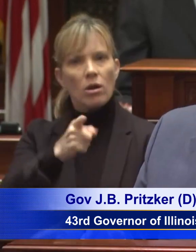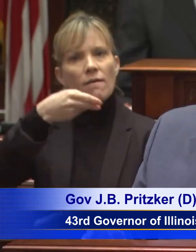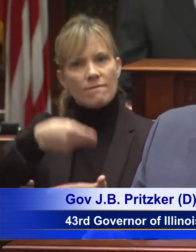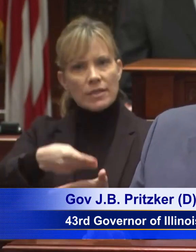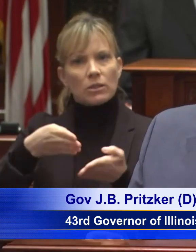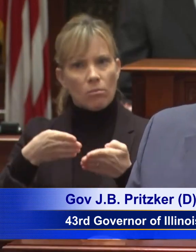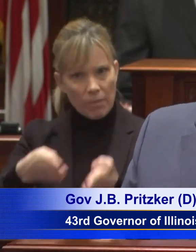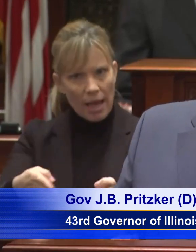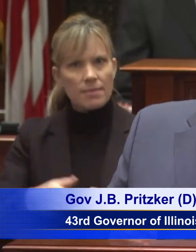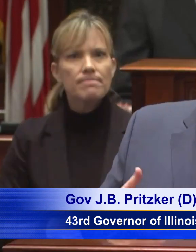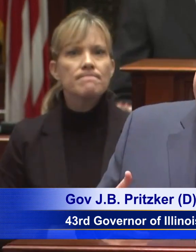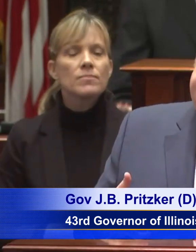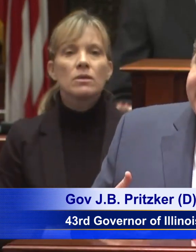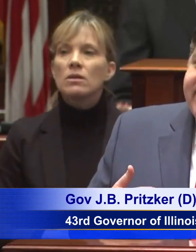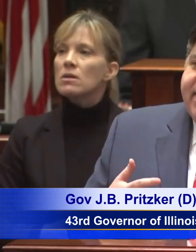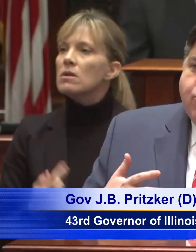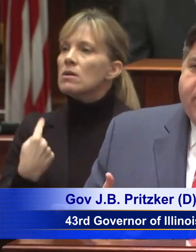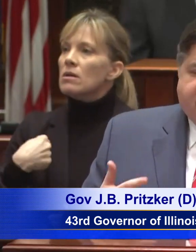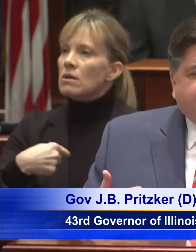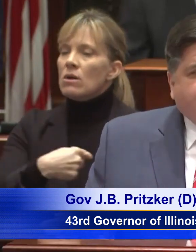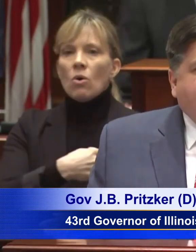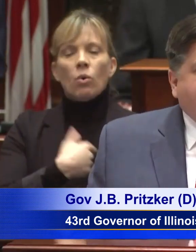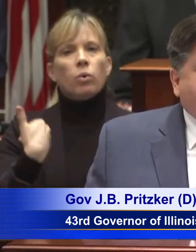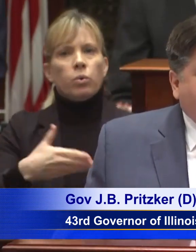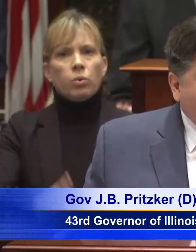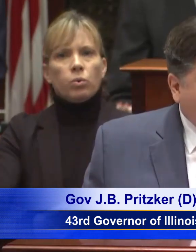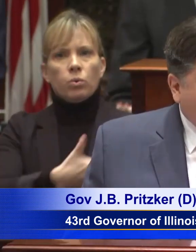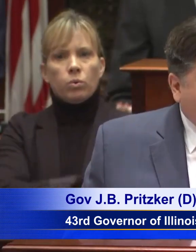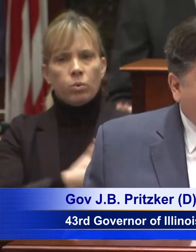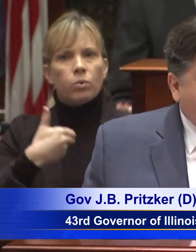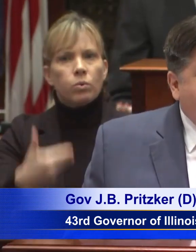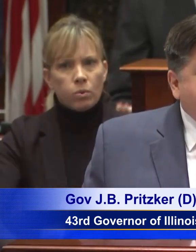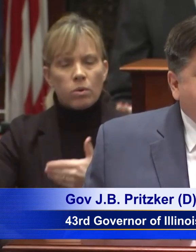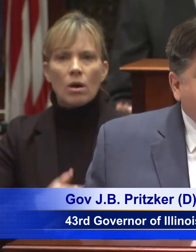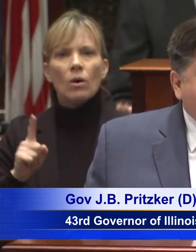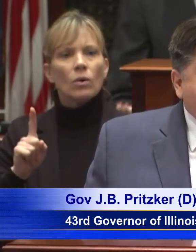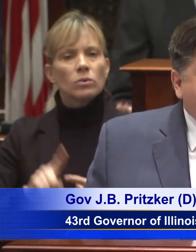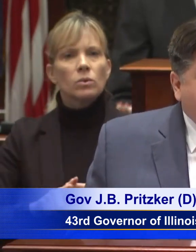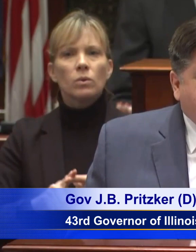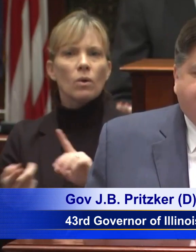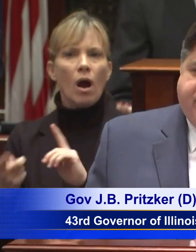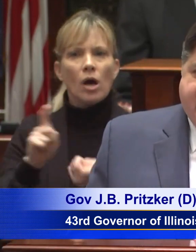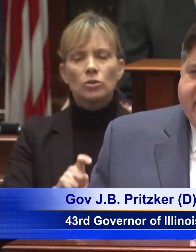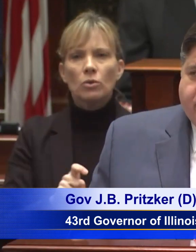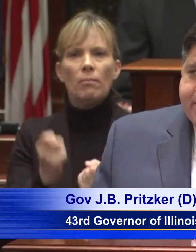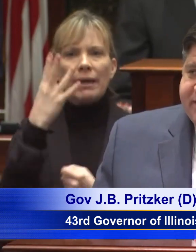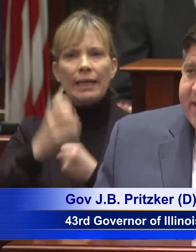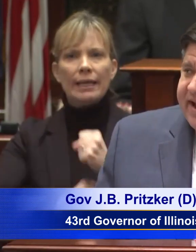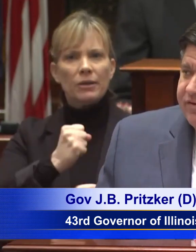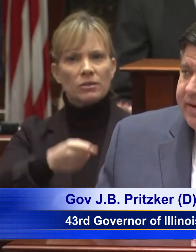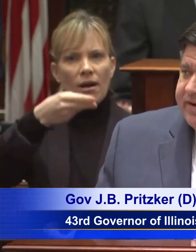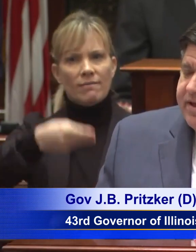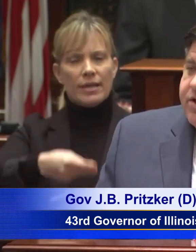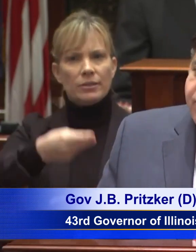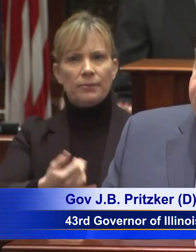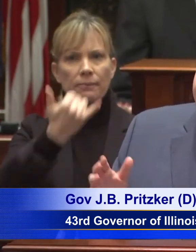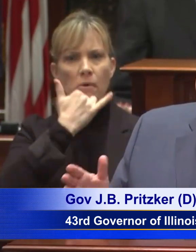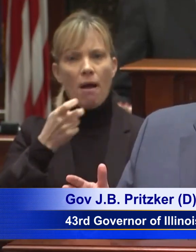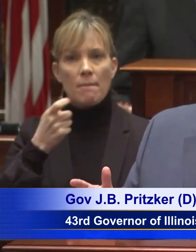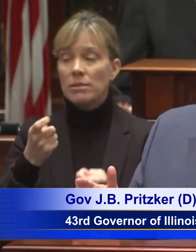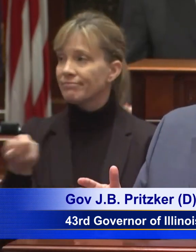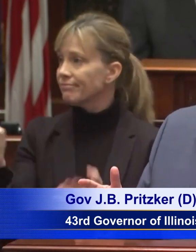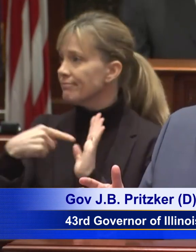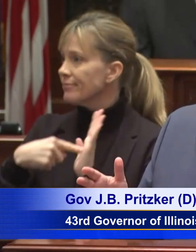path. We've taken enormous strides forward to undo years of financial mismanagement.